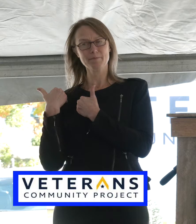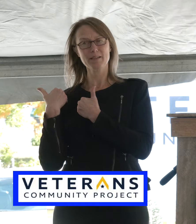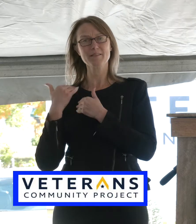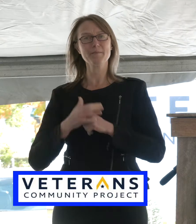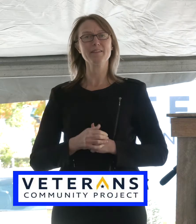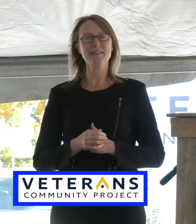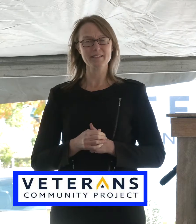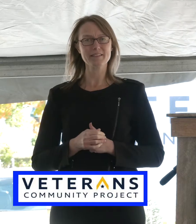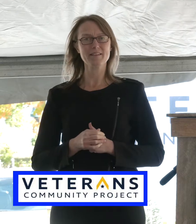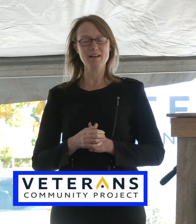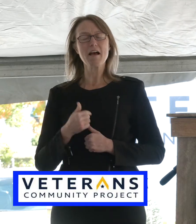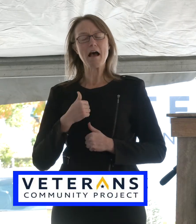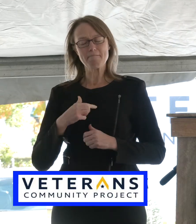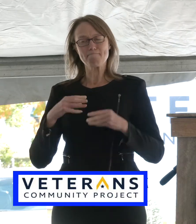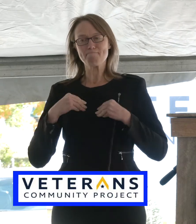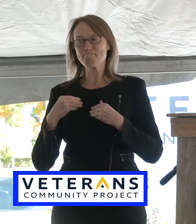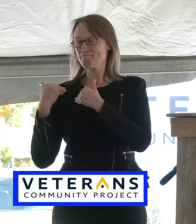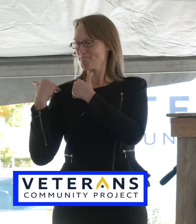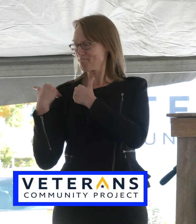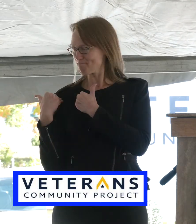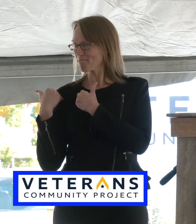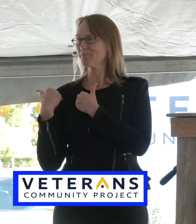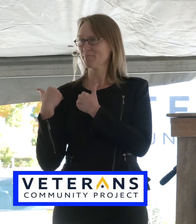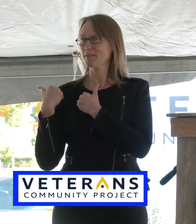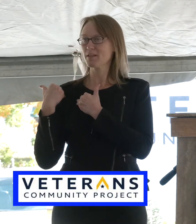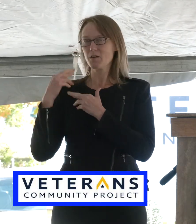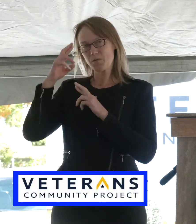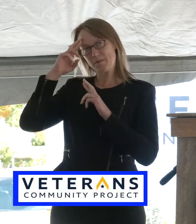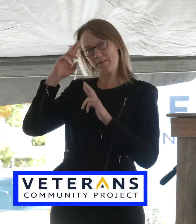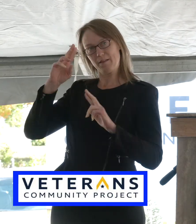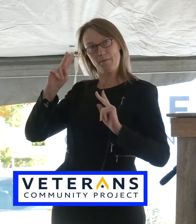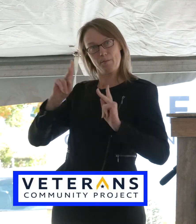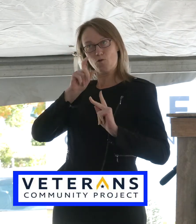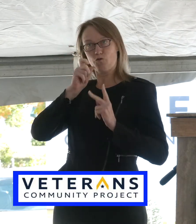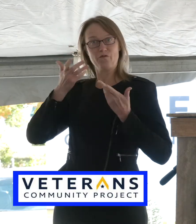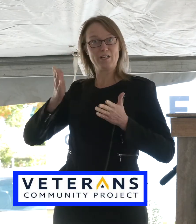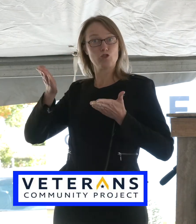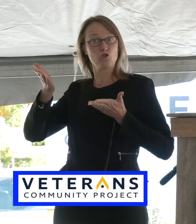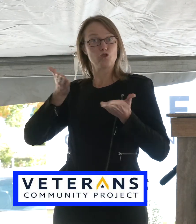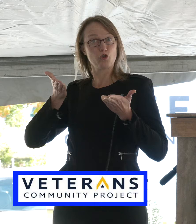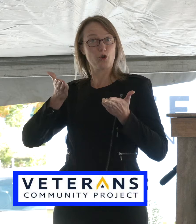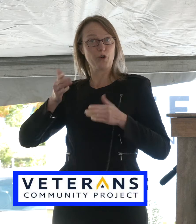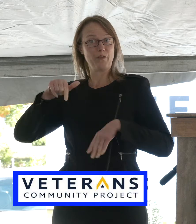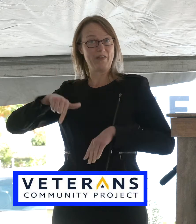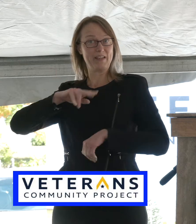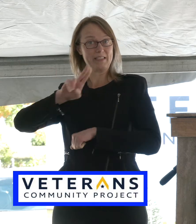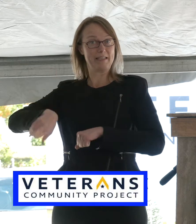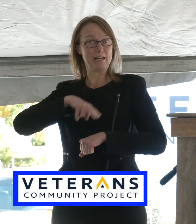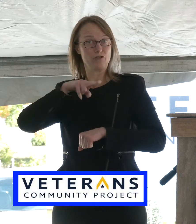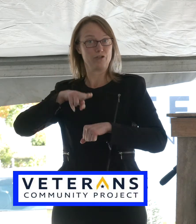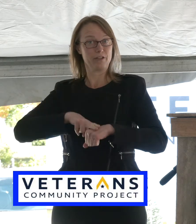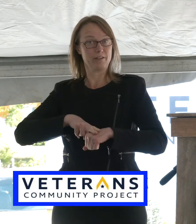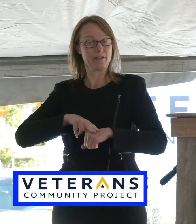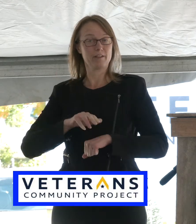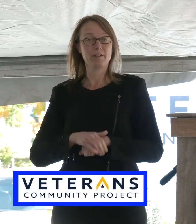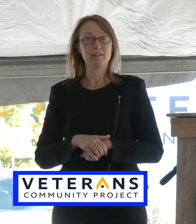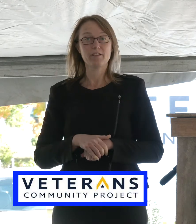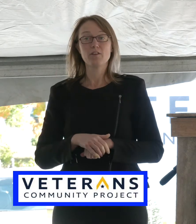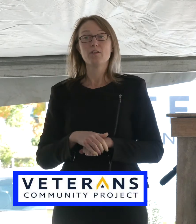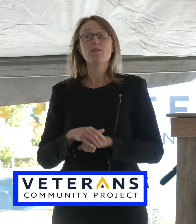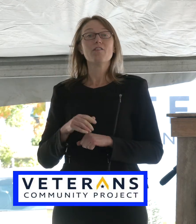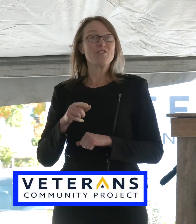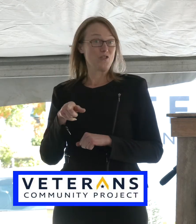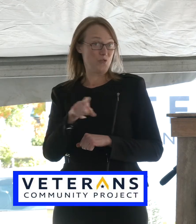served this nation very seriously, and as you have already heard, money was put first into the governor's